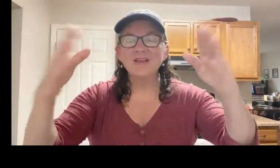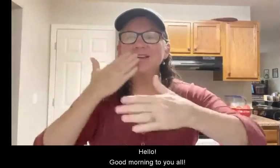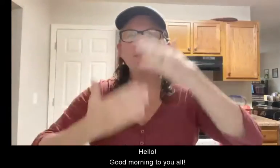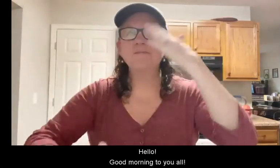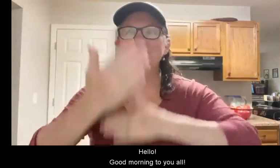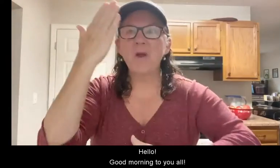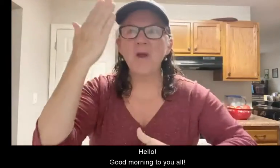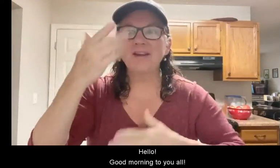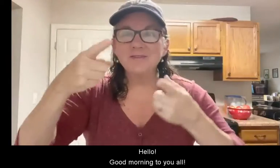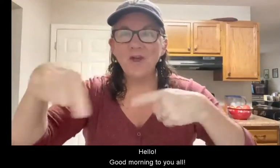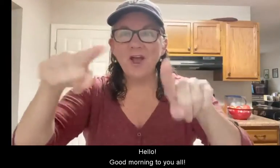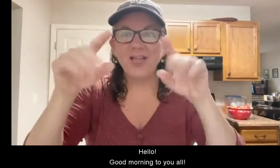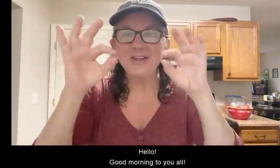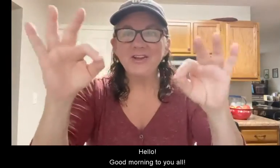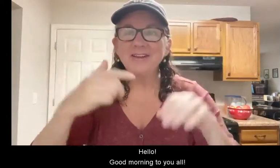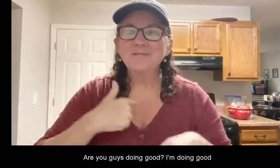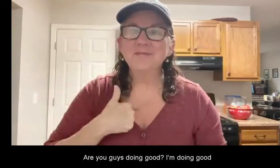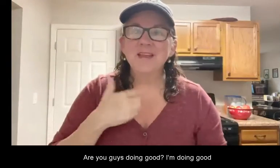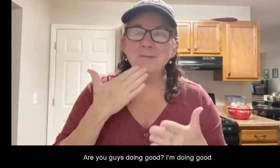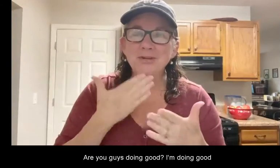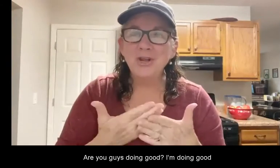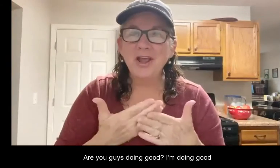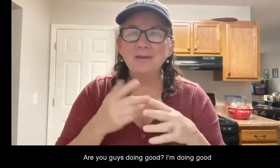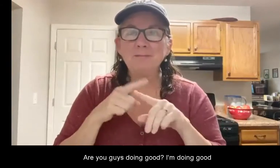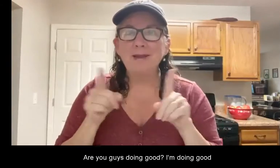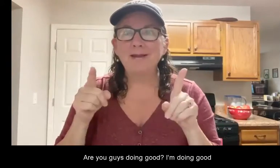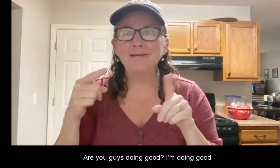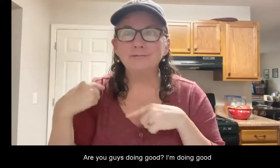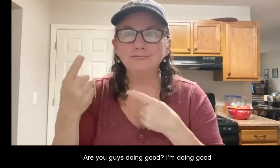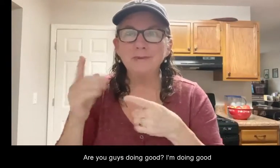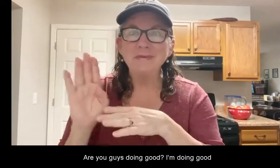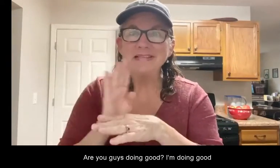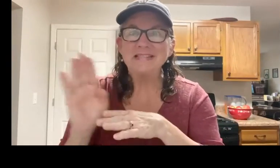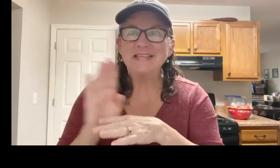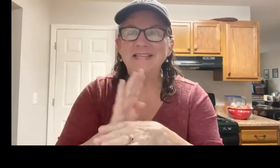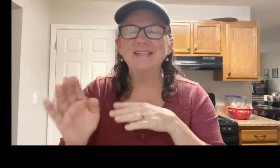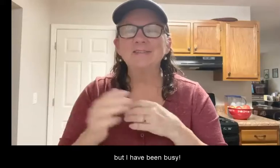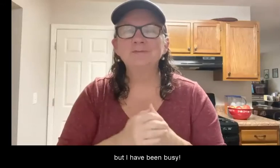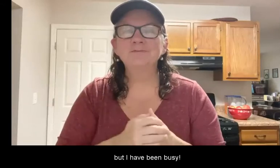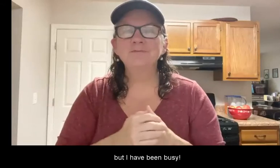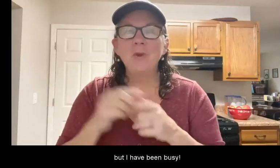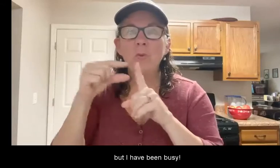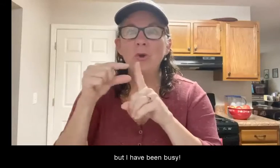Hello, good morning to you all. Are you guys doing good? I'm doing good, but I have been busy.